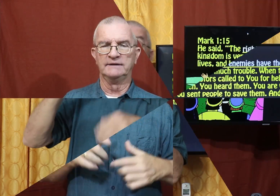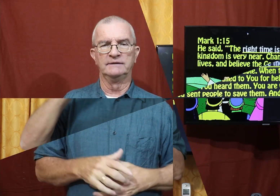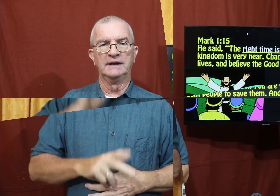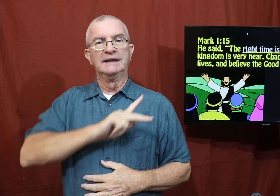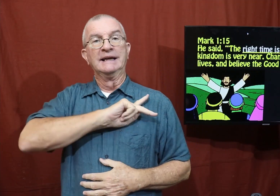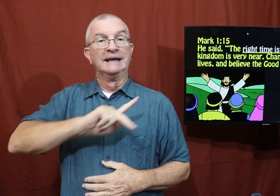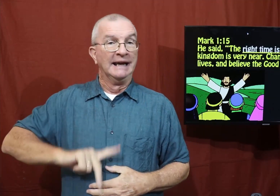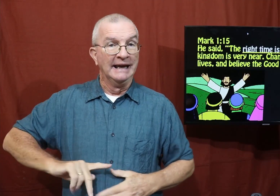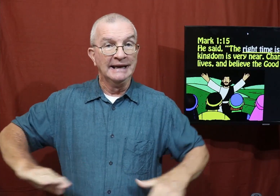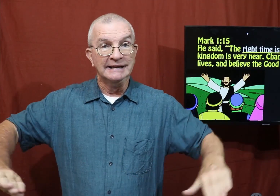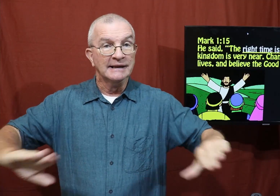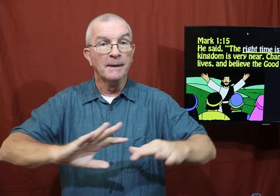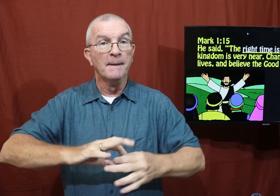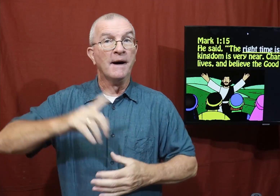We'll be right back.